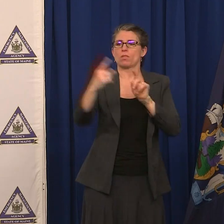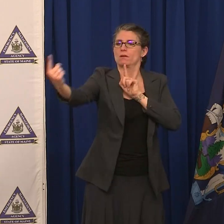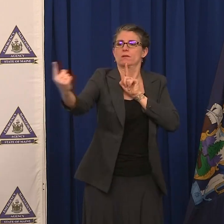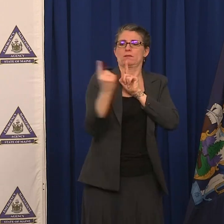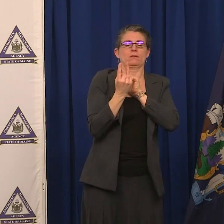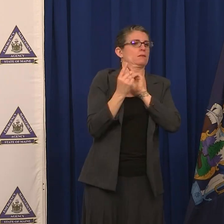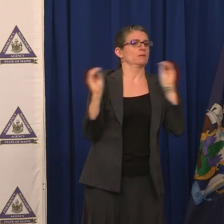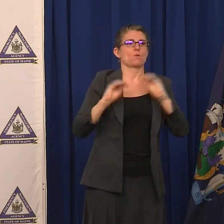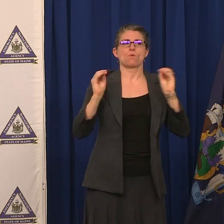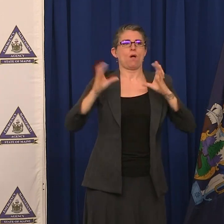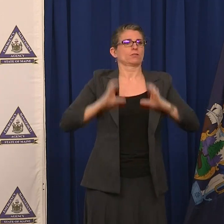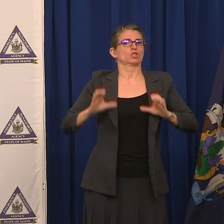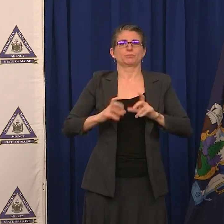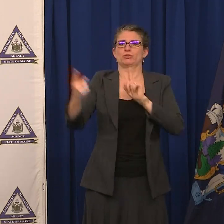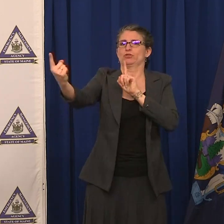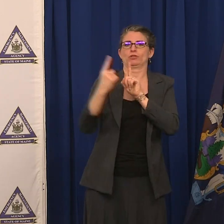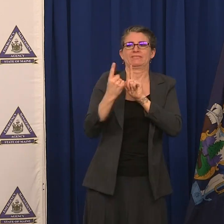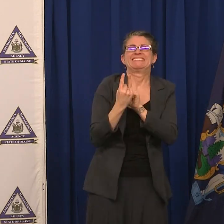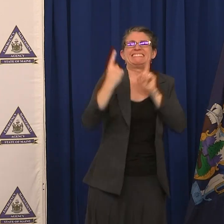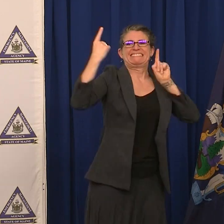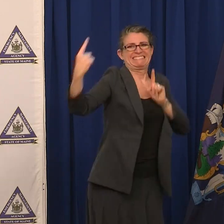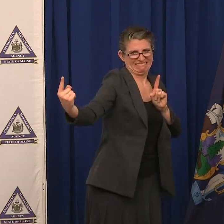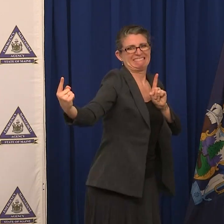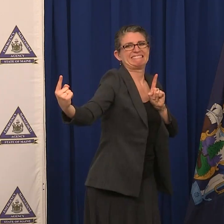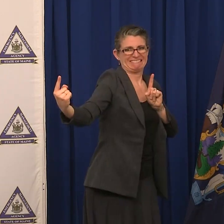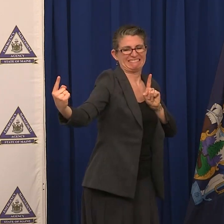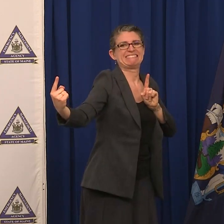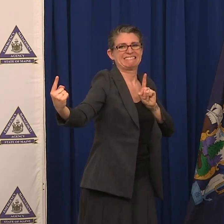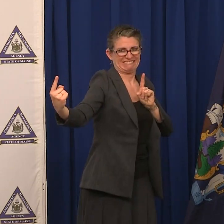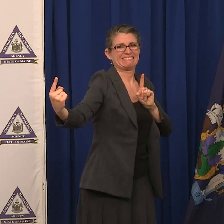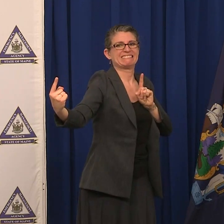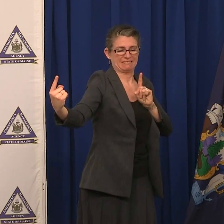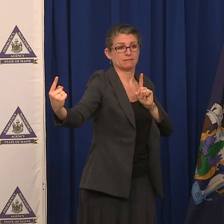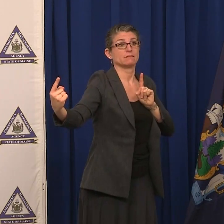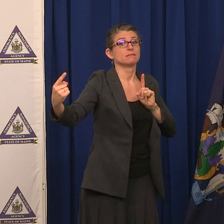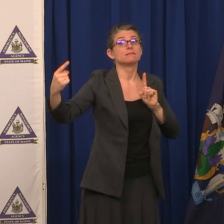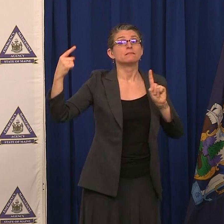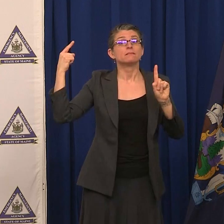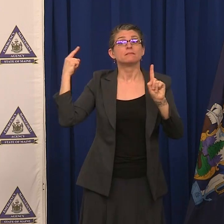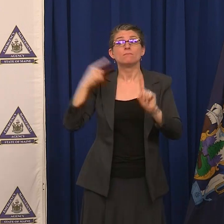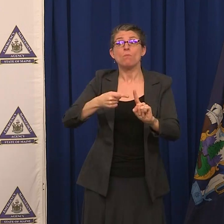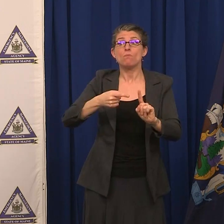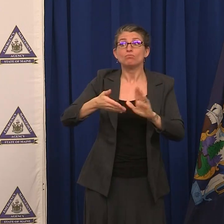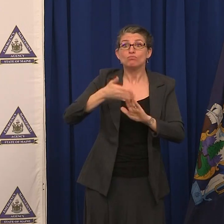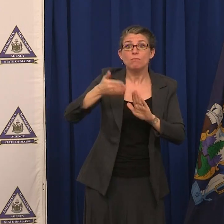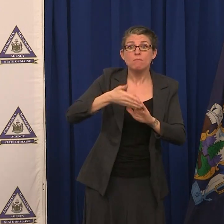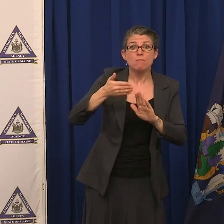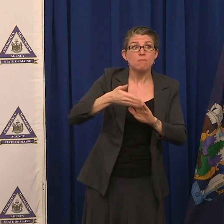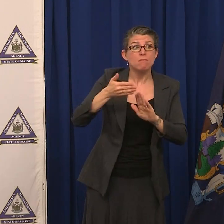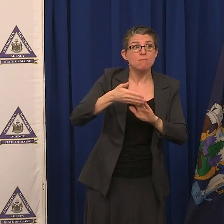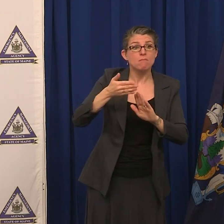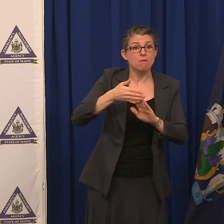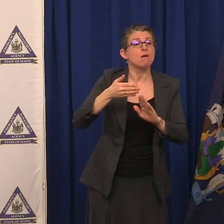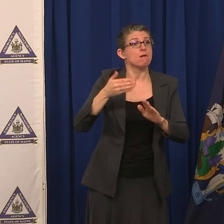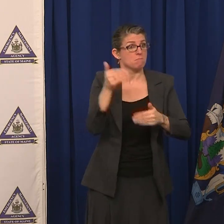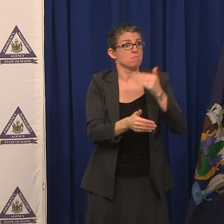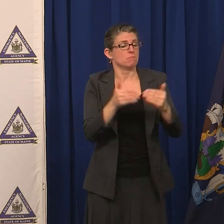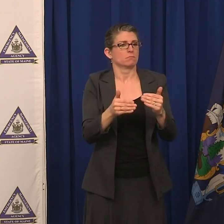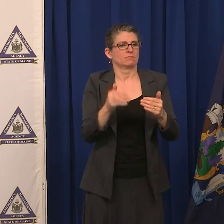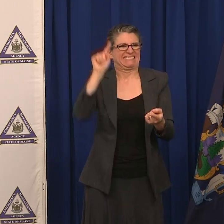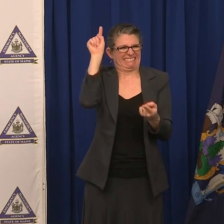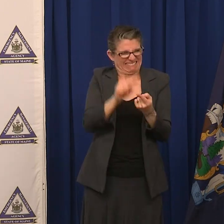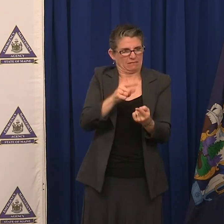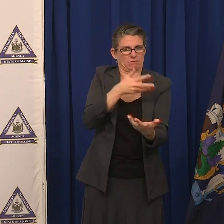balance because it really is about those areas of congregation. Now, I should say, all options, we're always